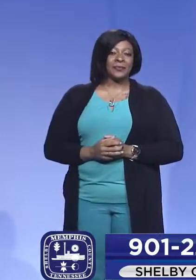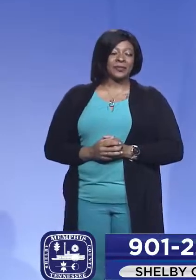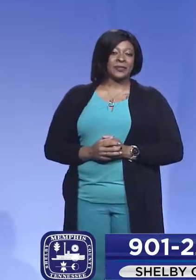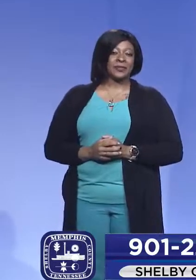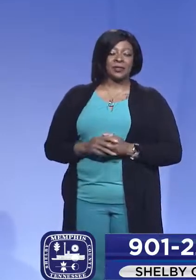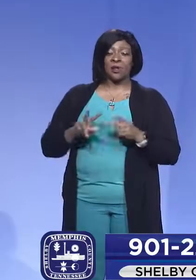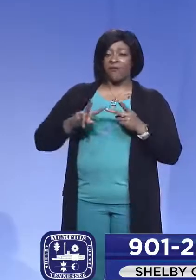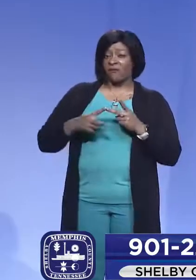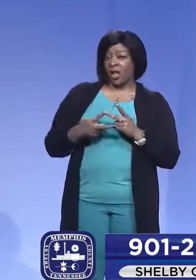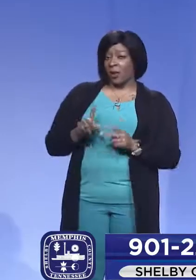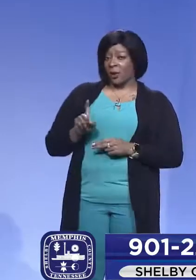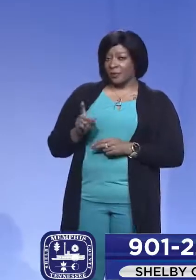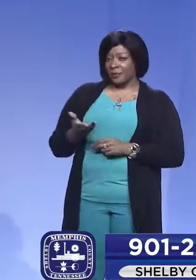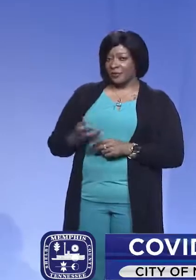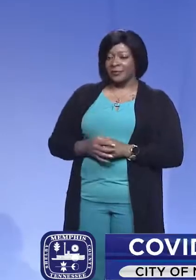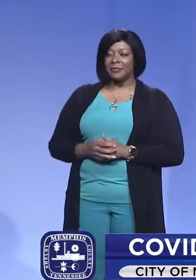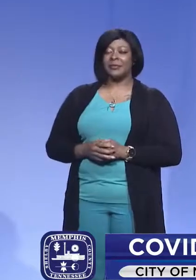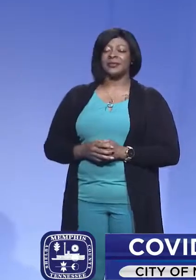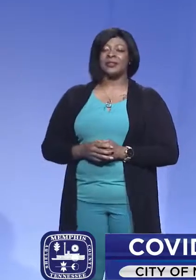You have a follow-up?